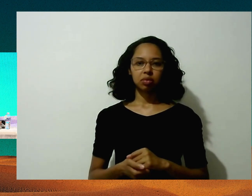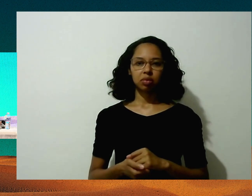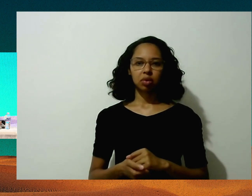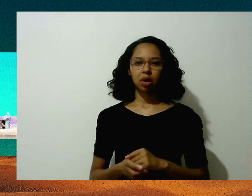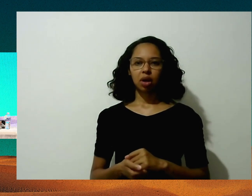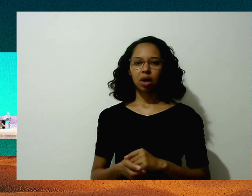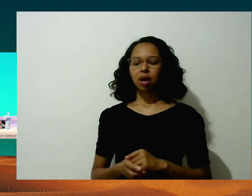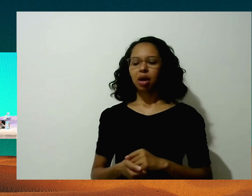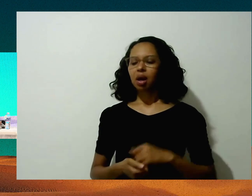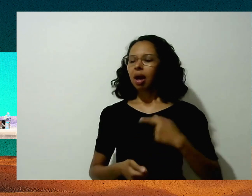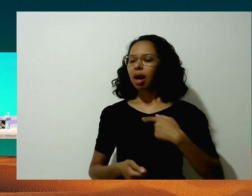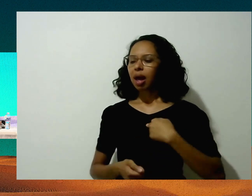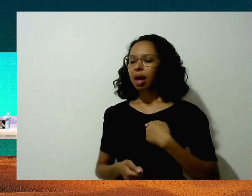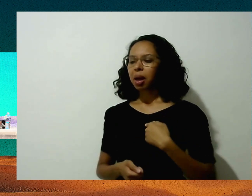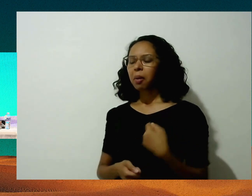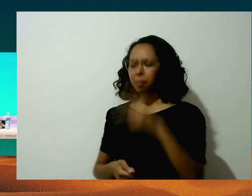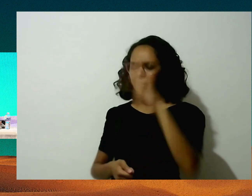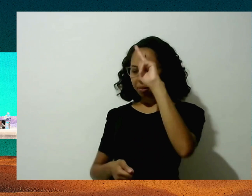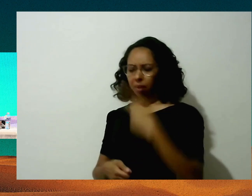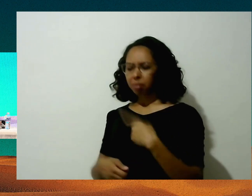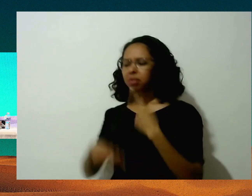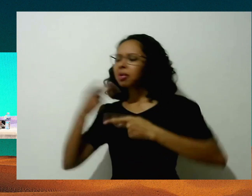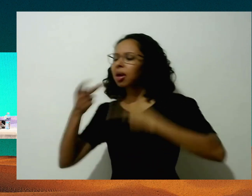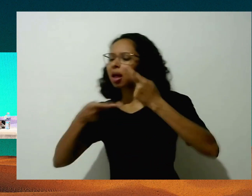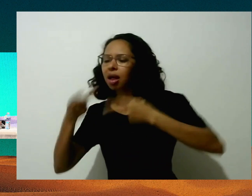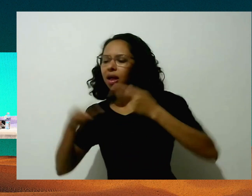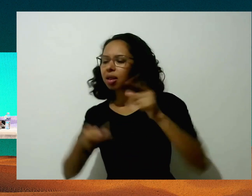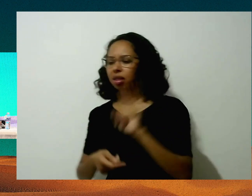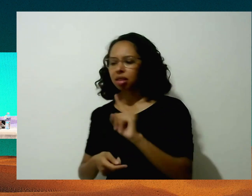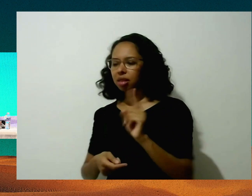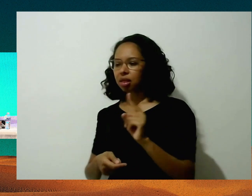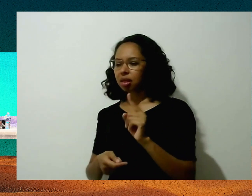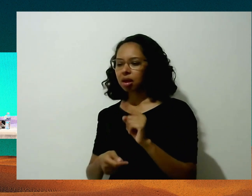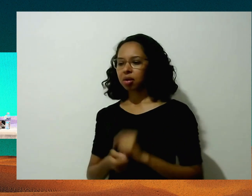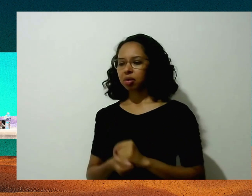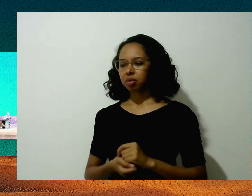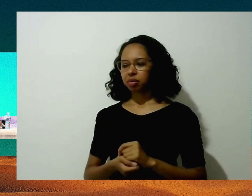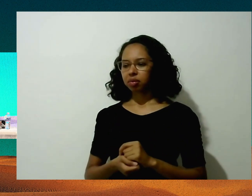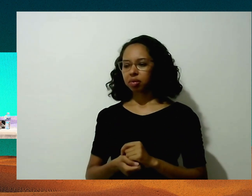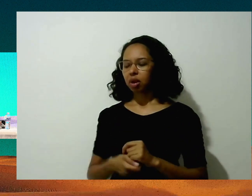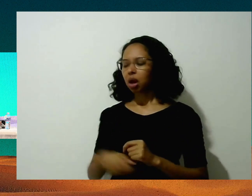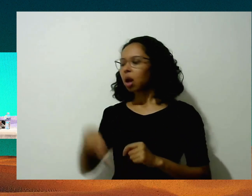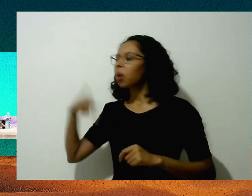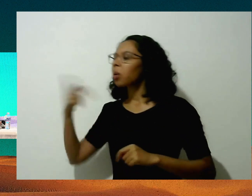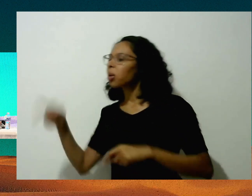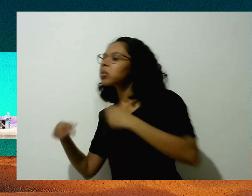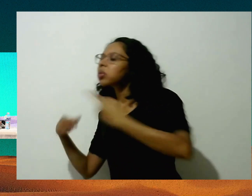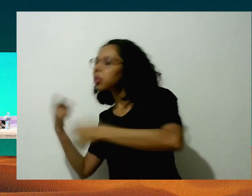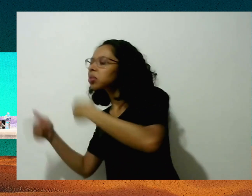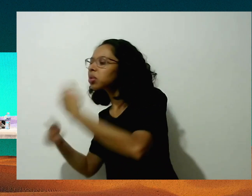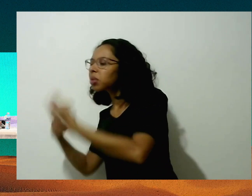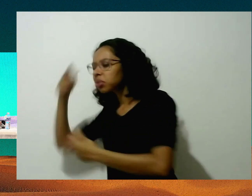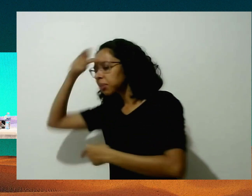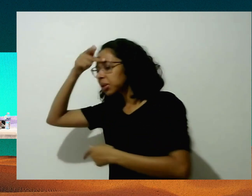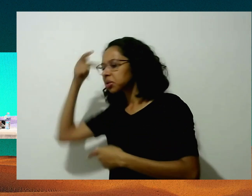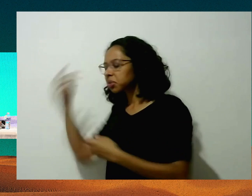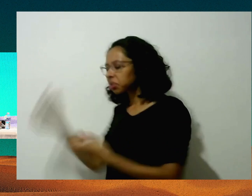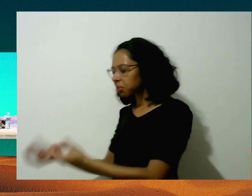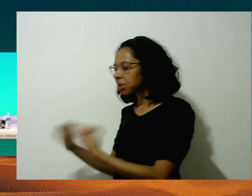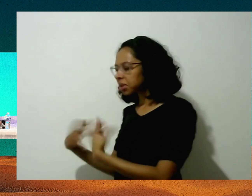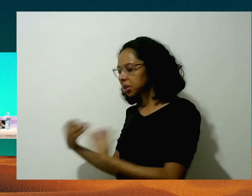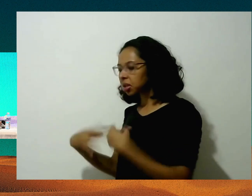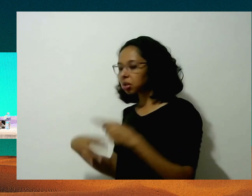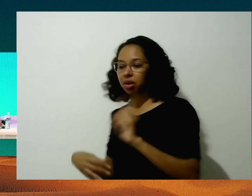It is not my words. Porque eu não o recebi, nem o aprendi de homem algum, mas mediante revelação